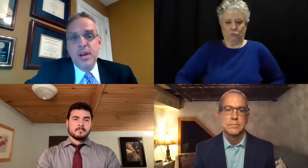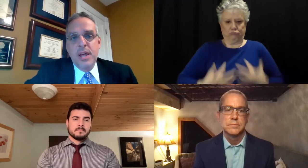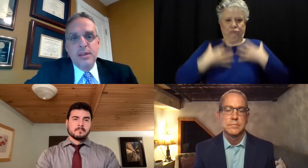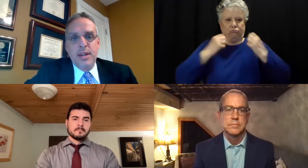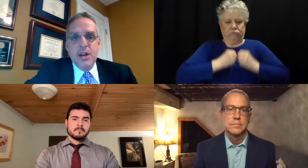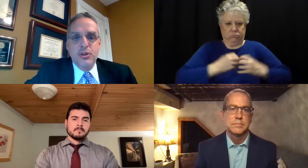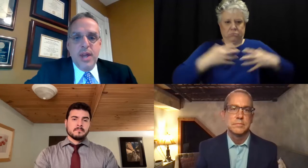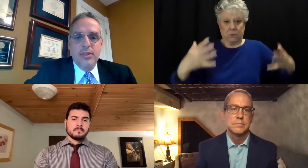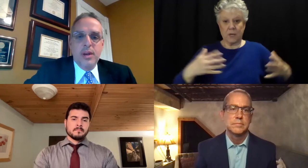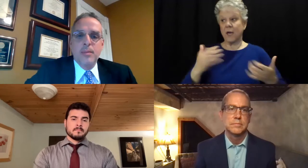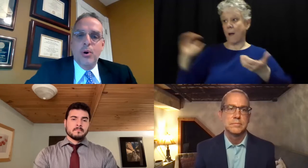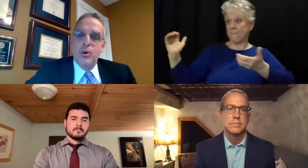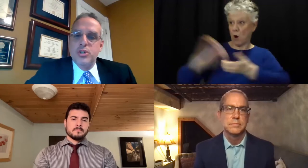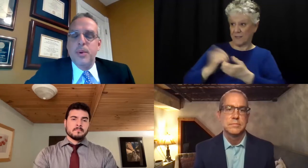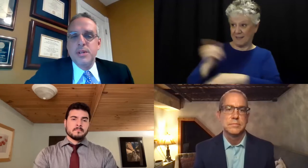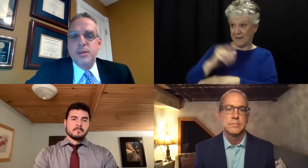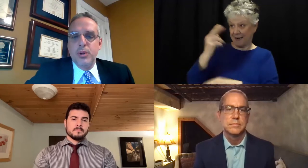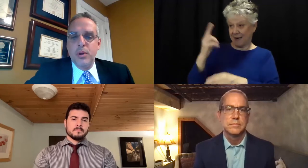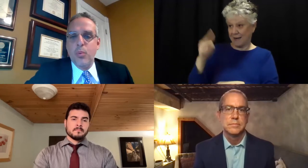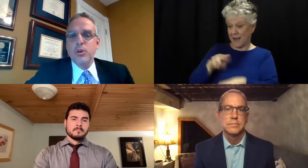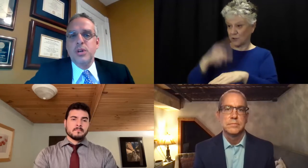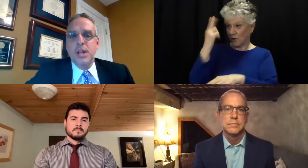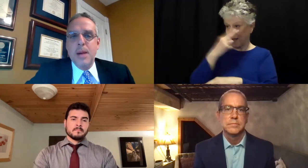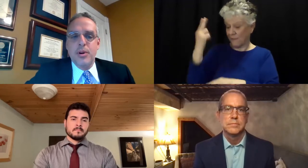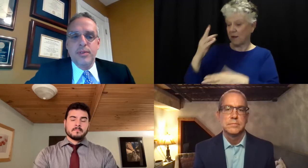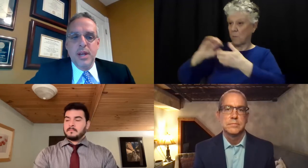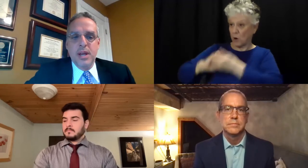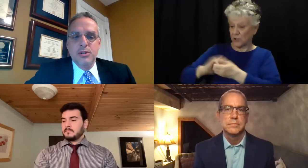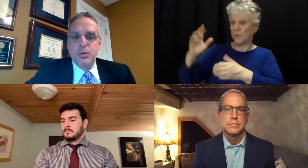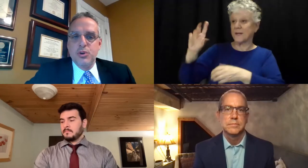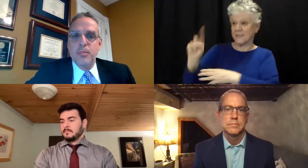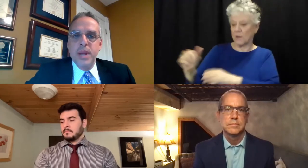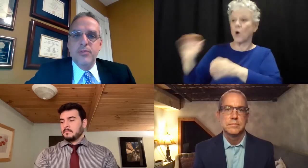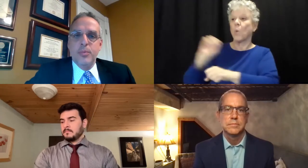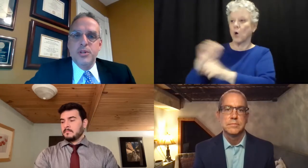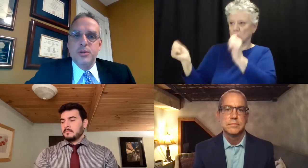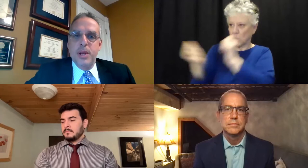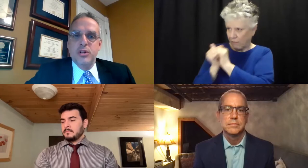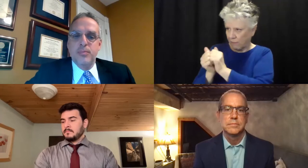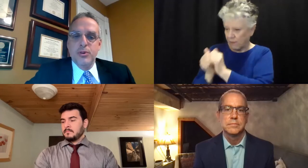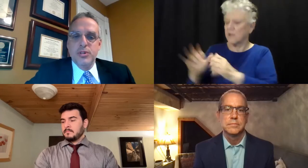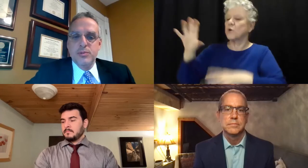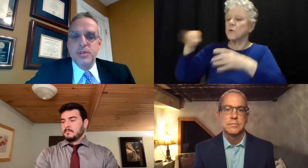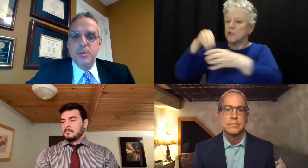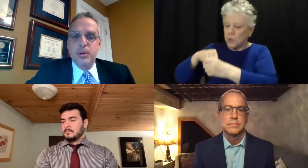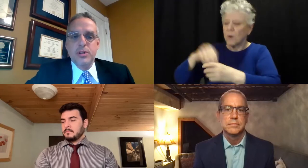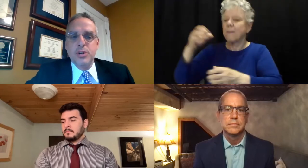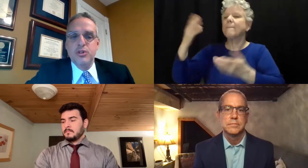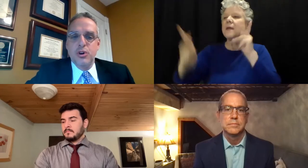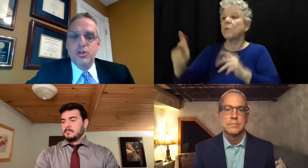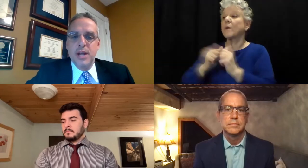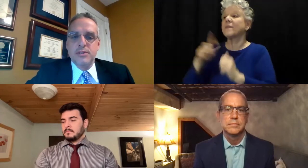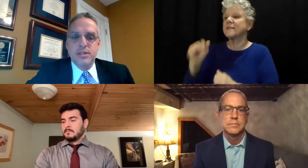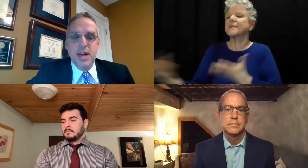this evening, the National Catholic Partnership on Disability, works collaboratively to ensure meaningful participation of persons with